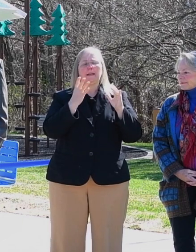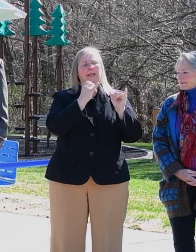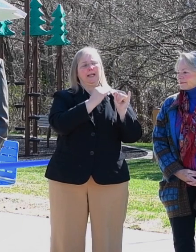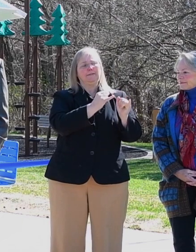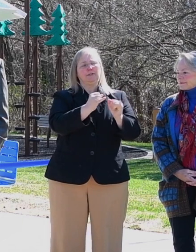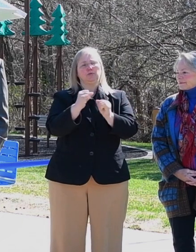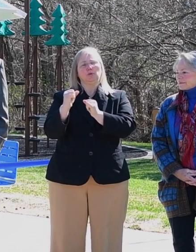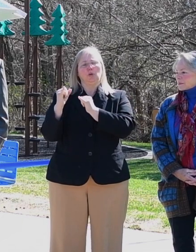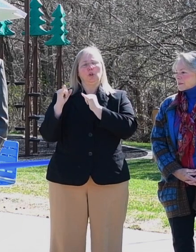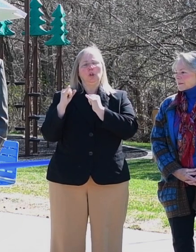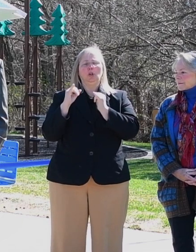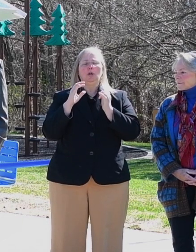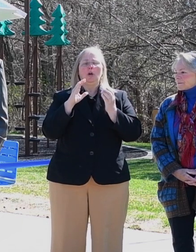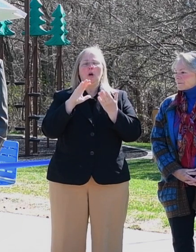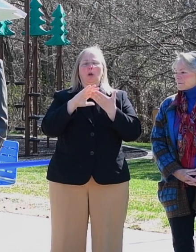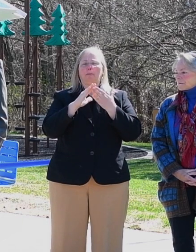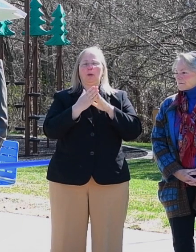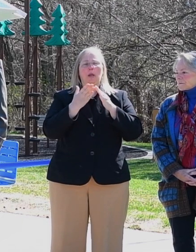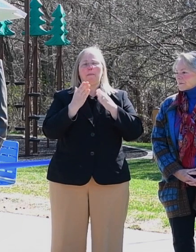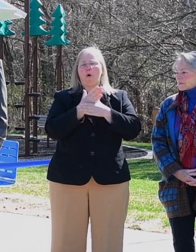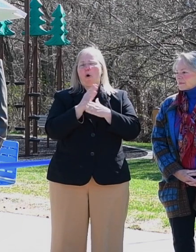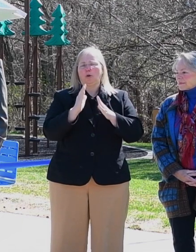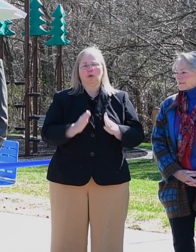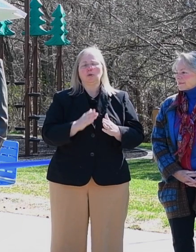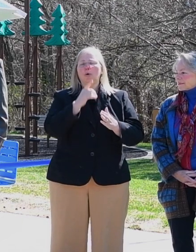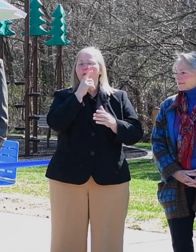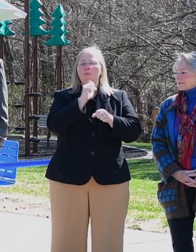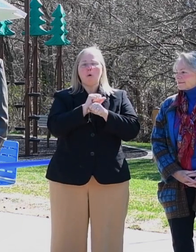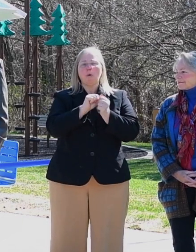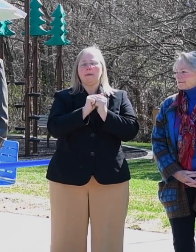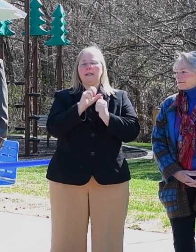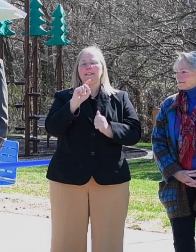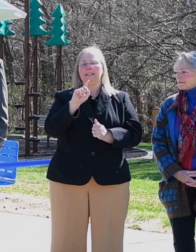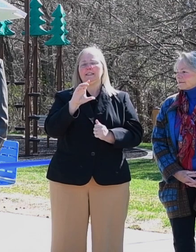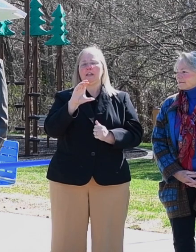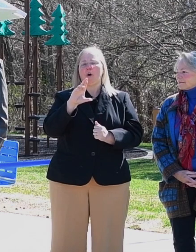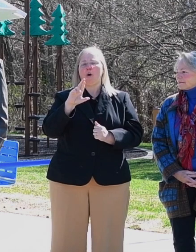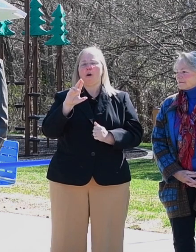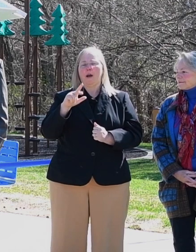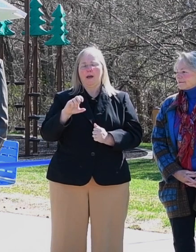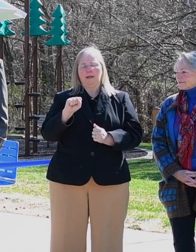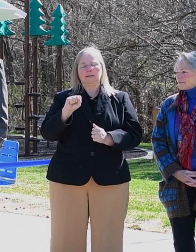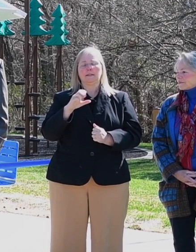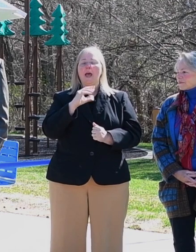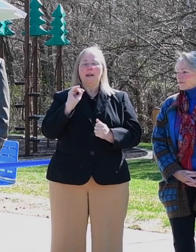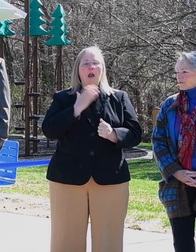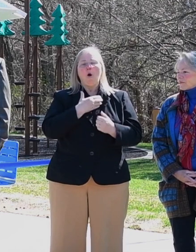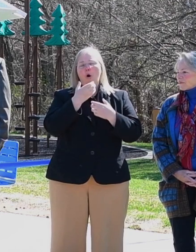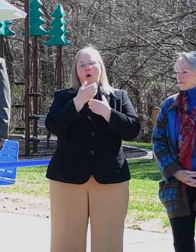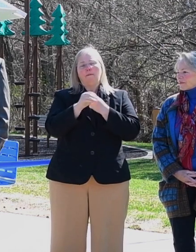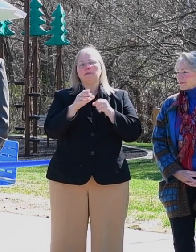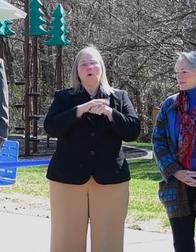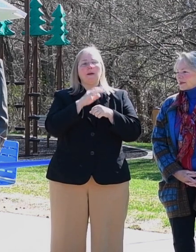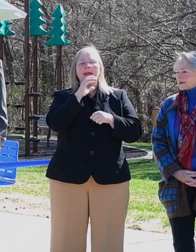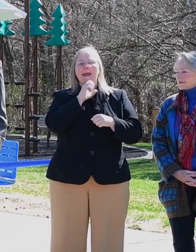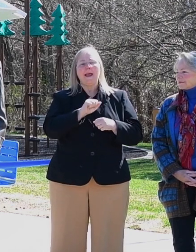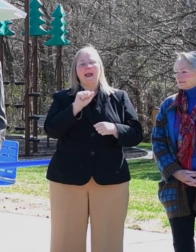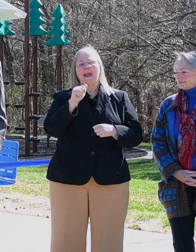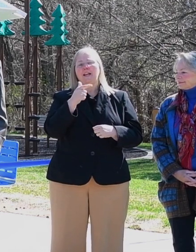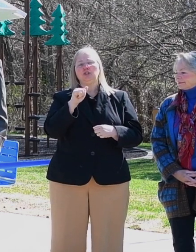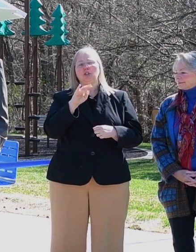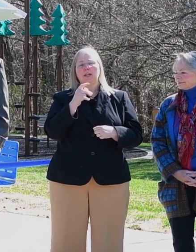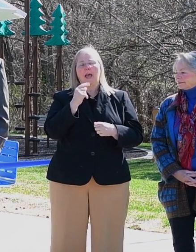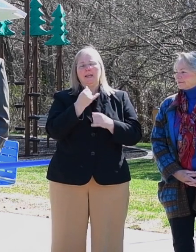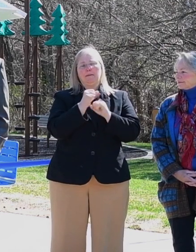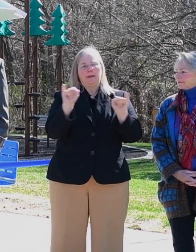individual community partners that have worked with DCRS and our Office on Aging and Independence as we implement